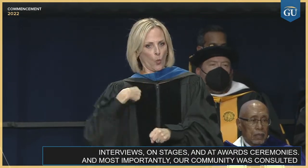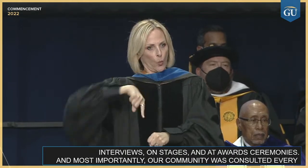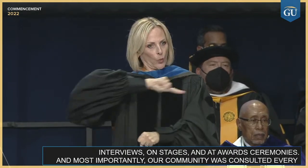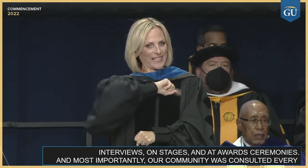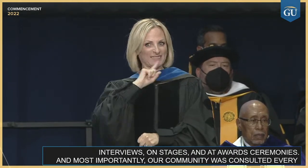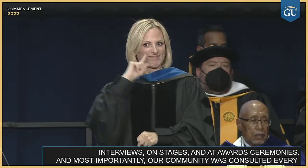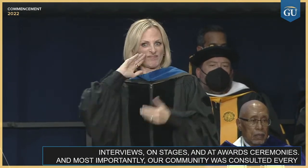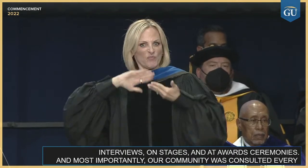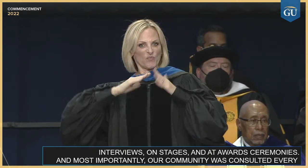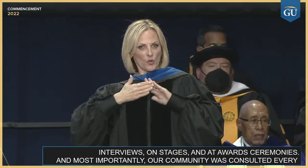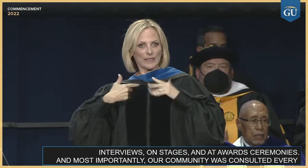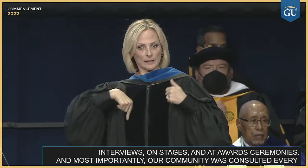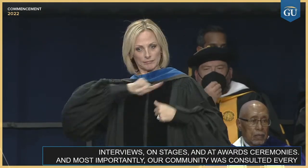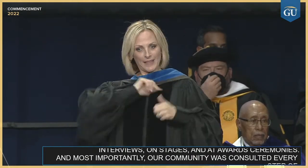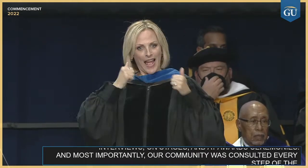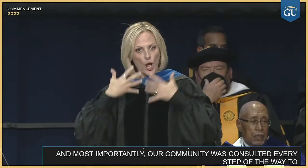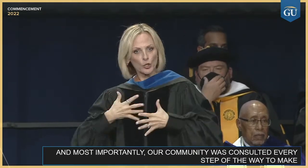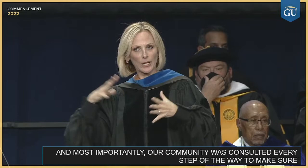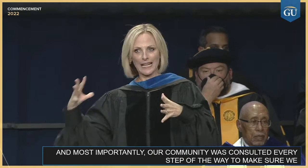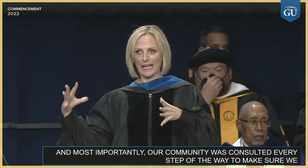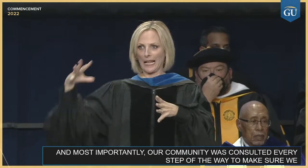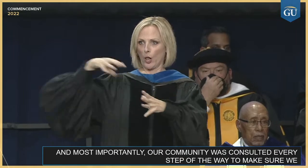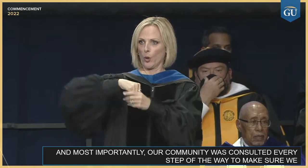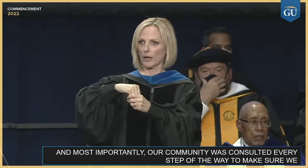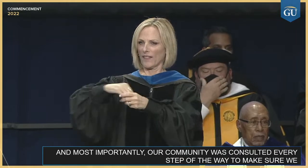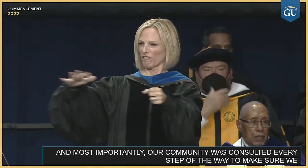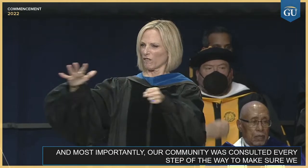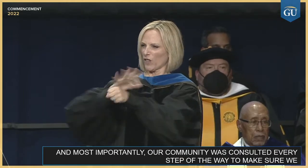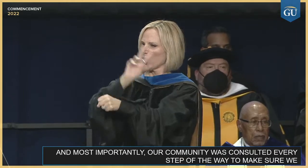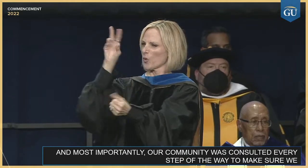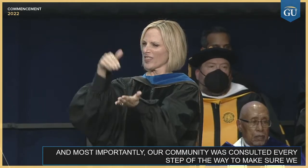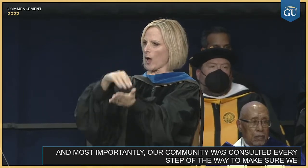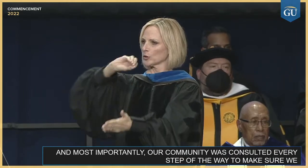make sure we were included.